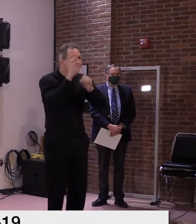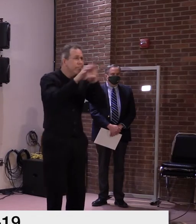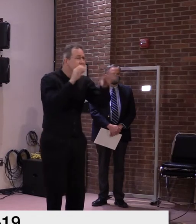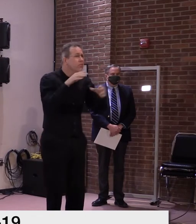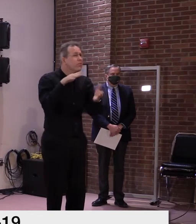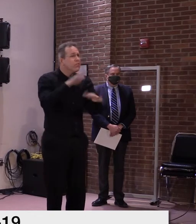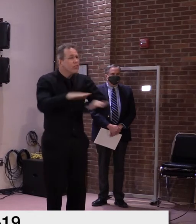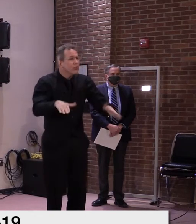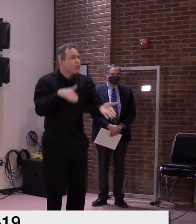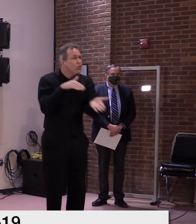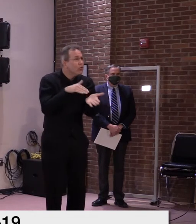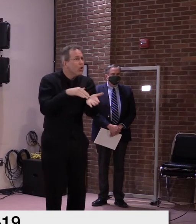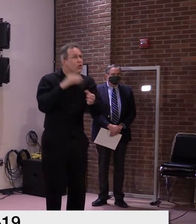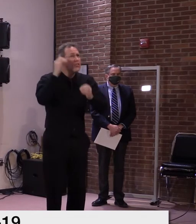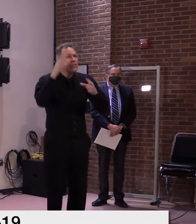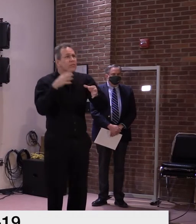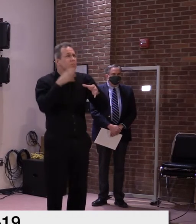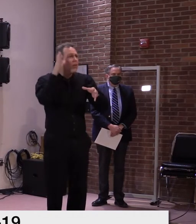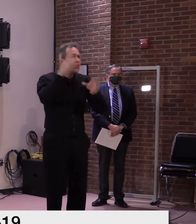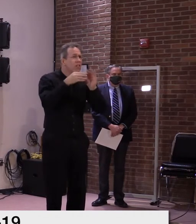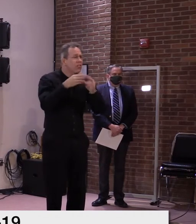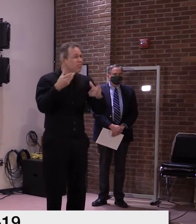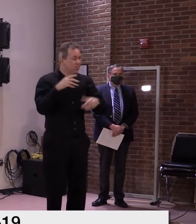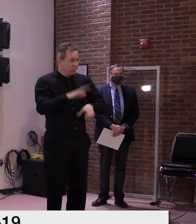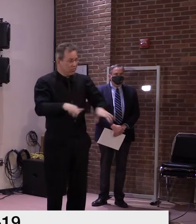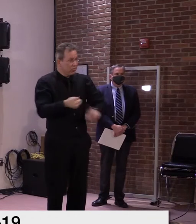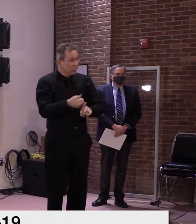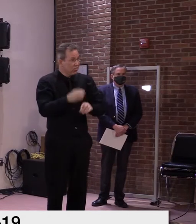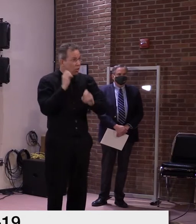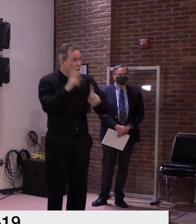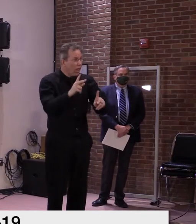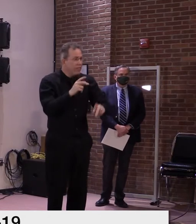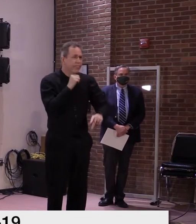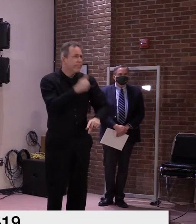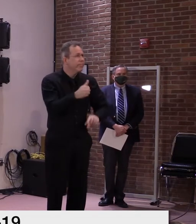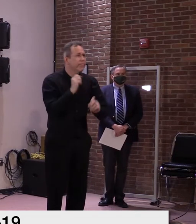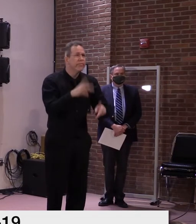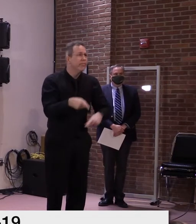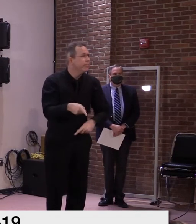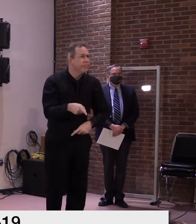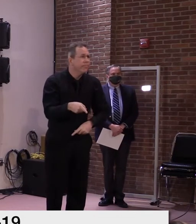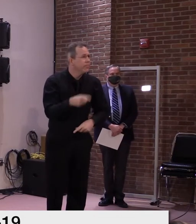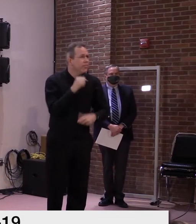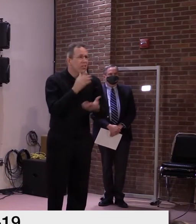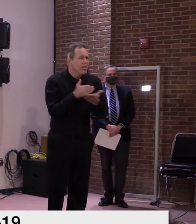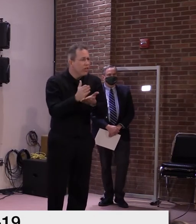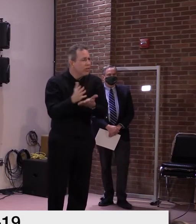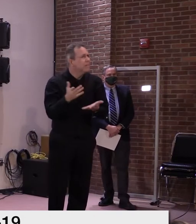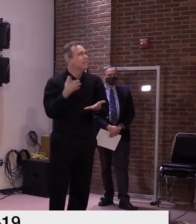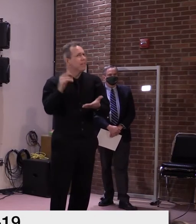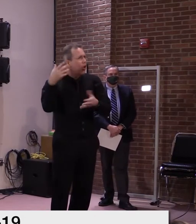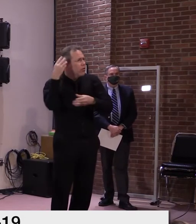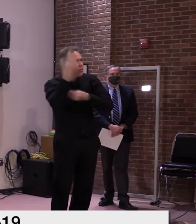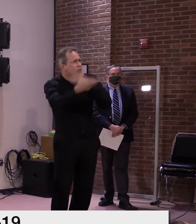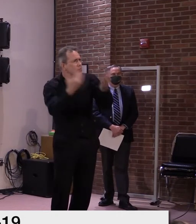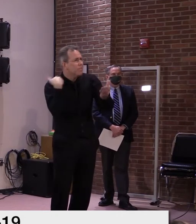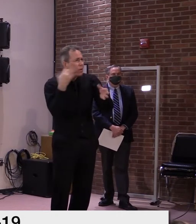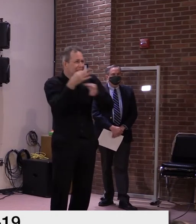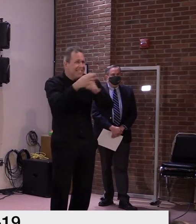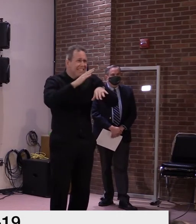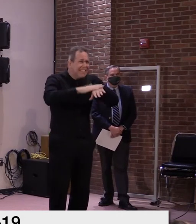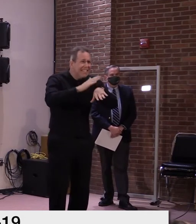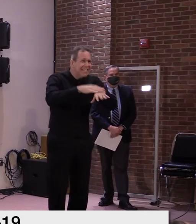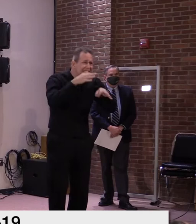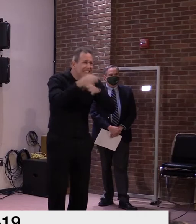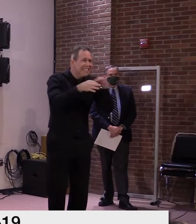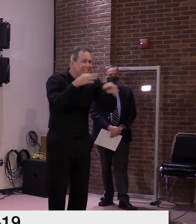sobering details on that today. But I want to be very clear. I know our school administrators,